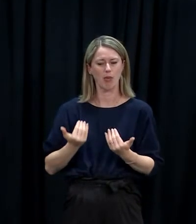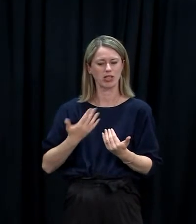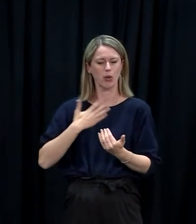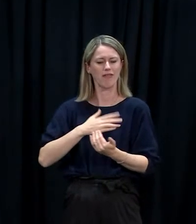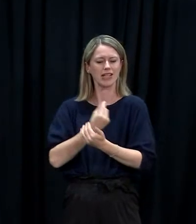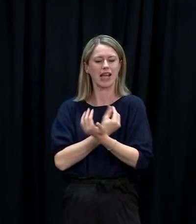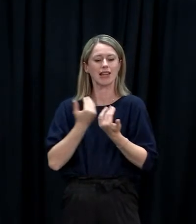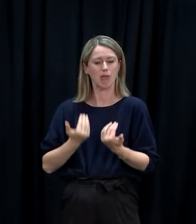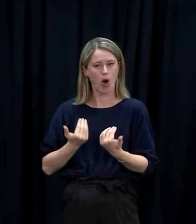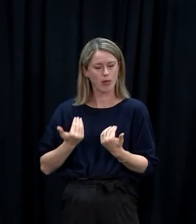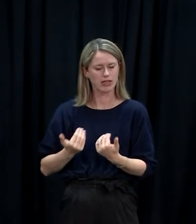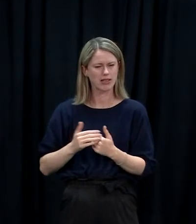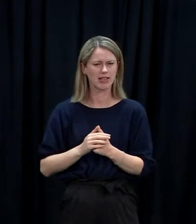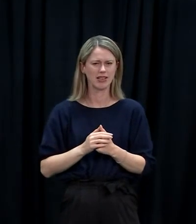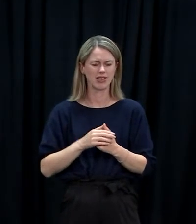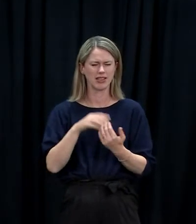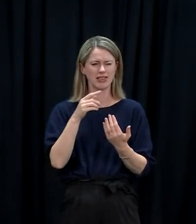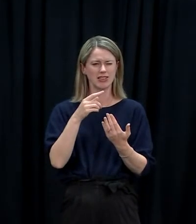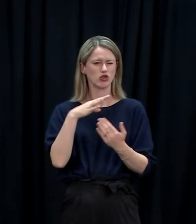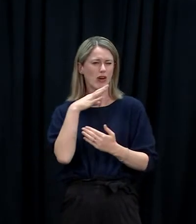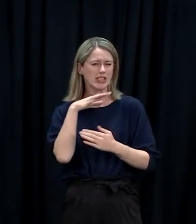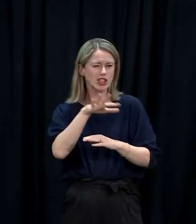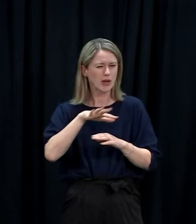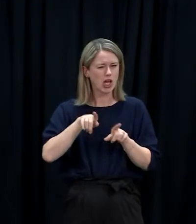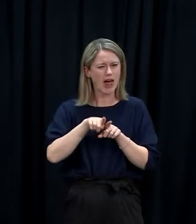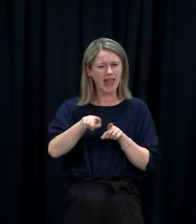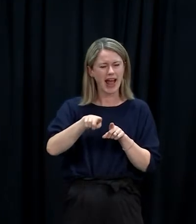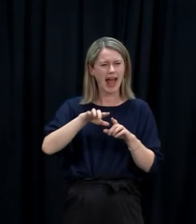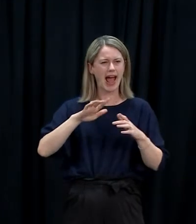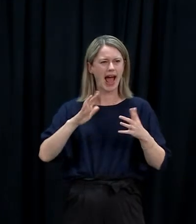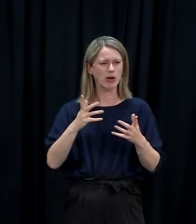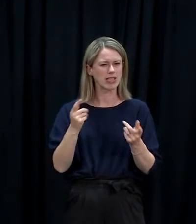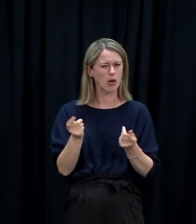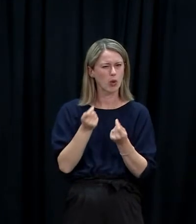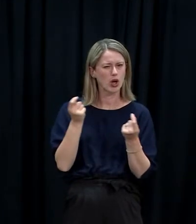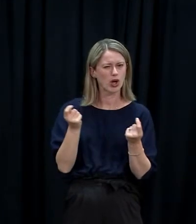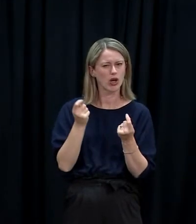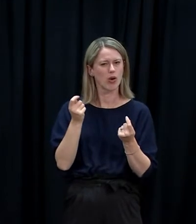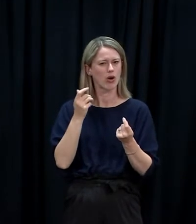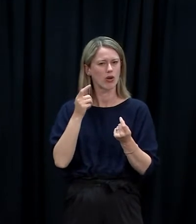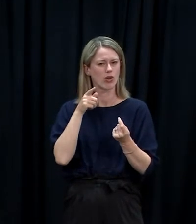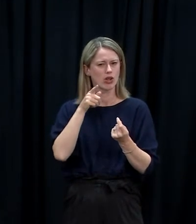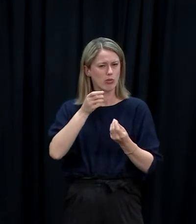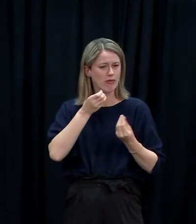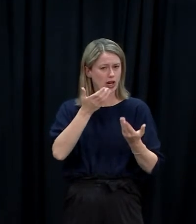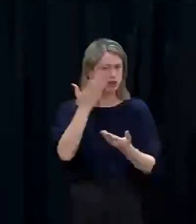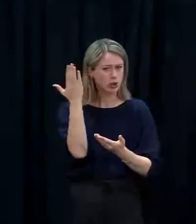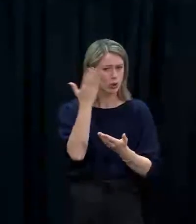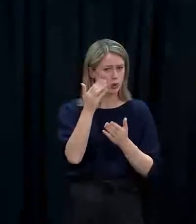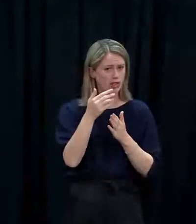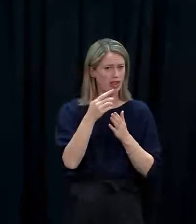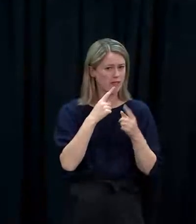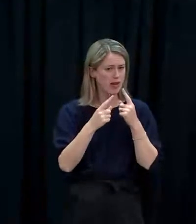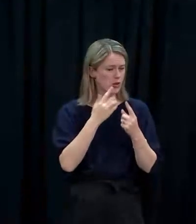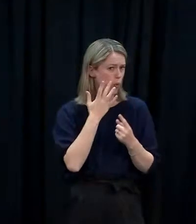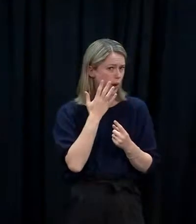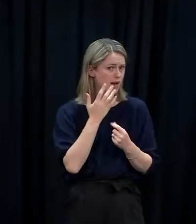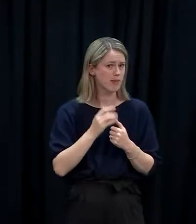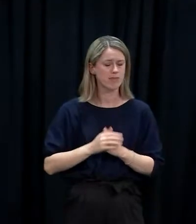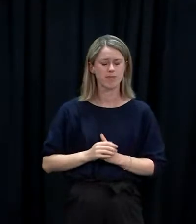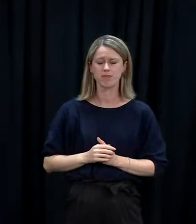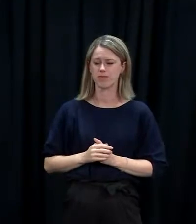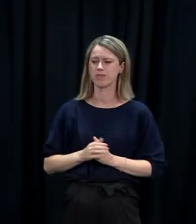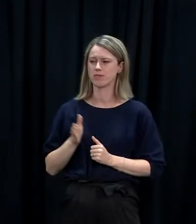get vaccinated for a period. How are you going to get around those things, and when are you going to provide schools with guidelines around how to deal with it? So what I